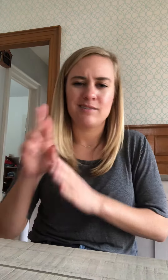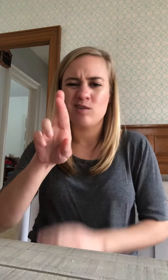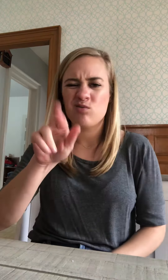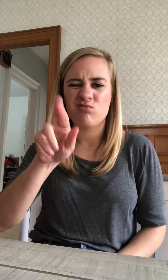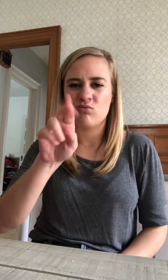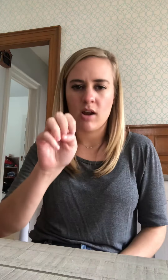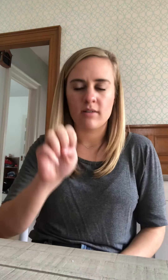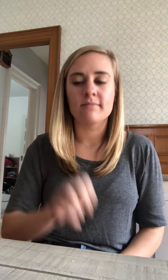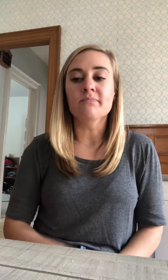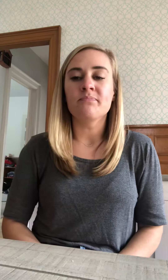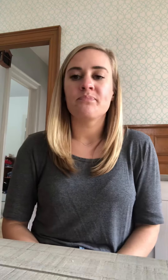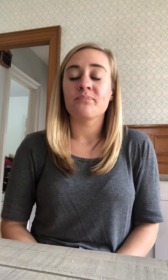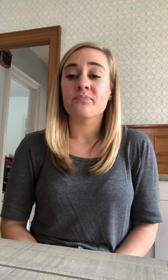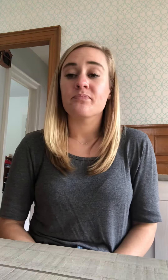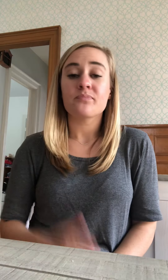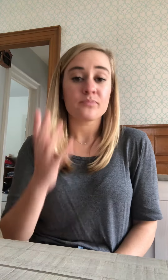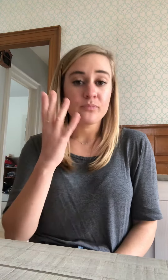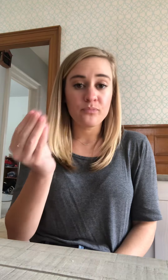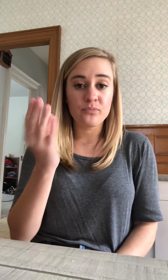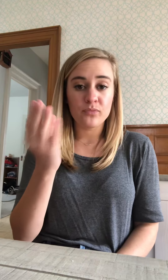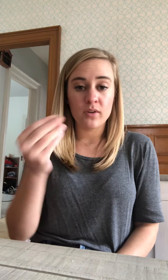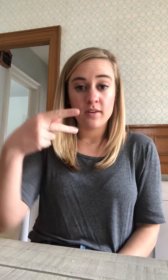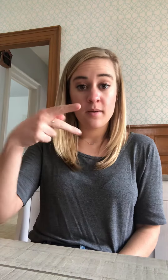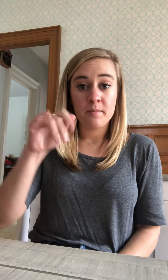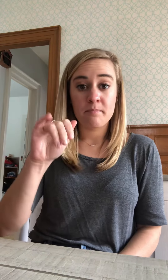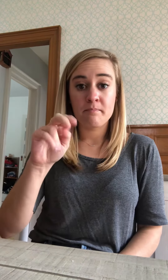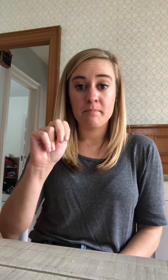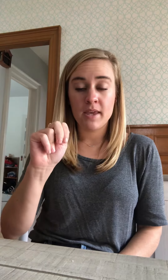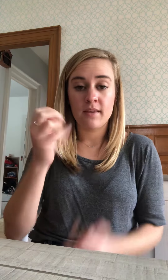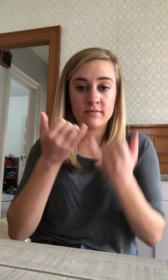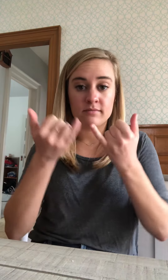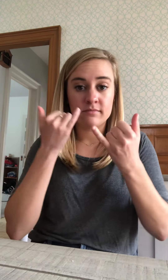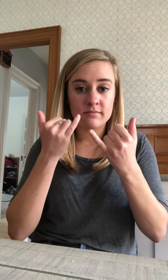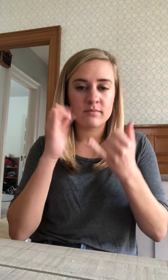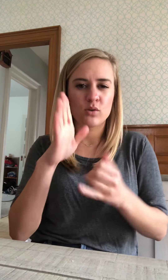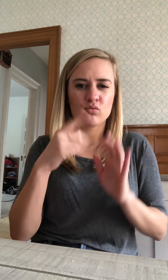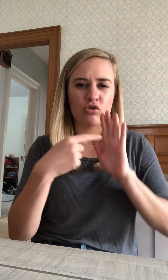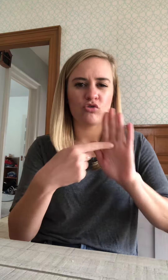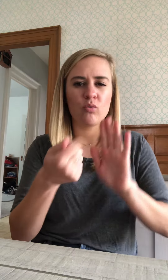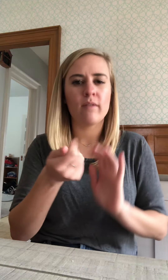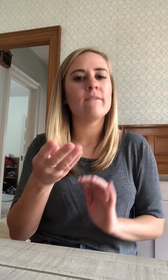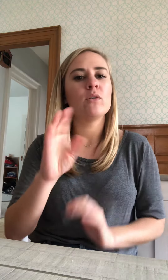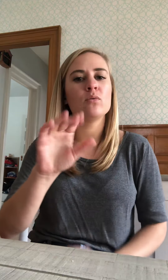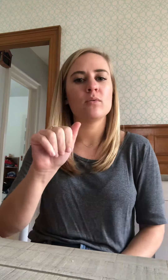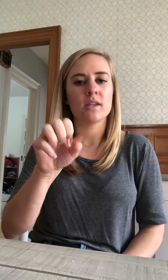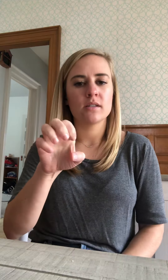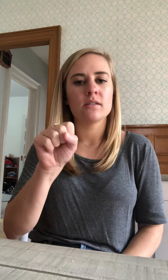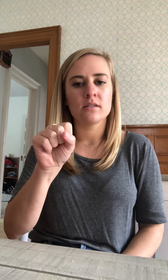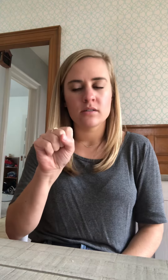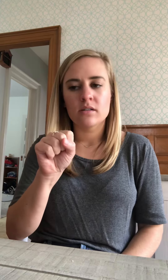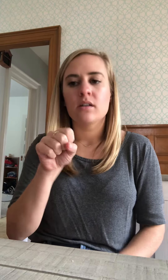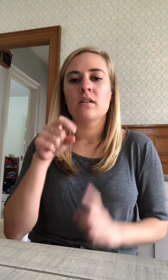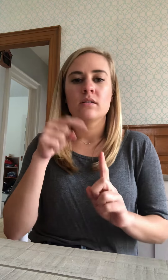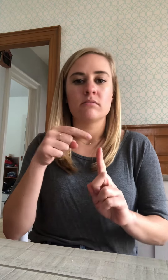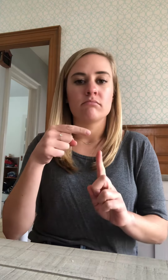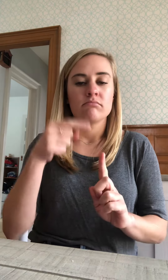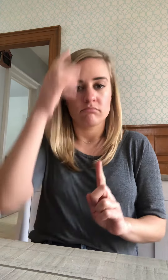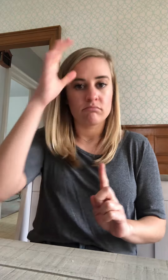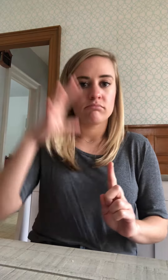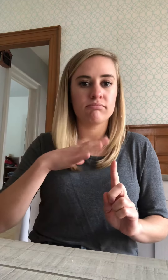External pin fixation. I'll show a couple of these cases. This is a gentleman who had a mandible fracture,